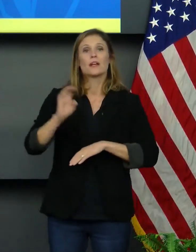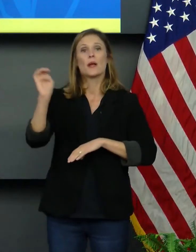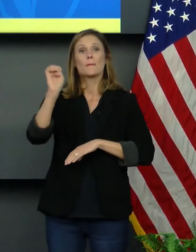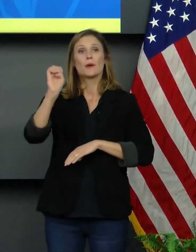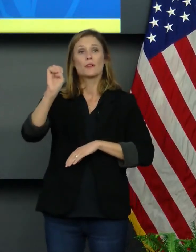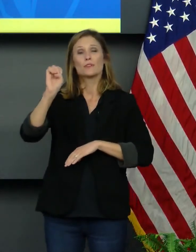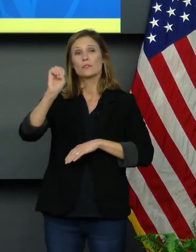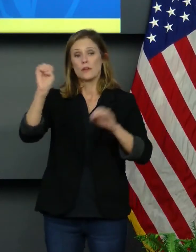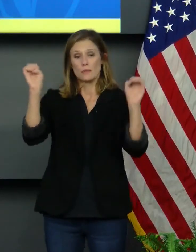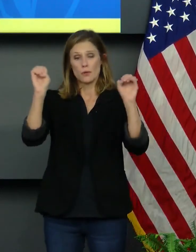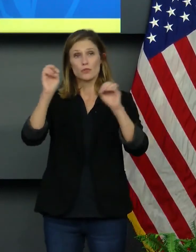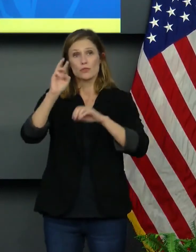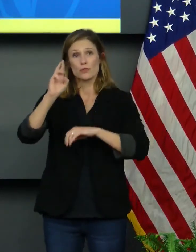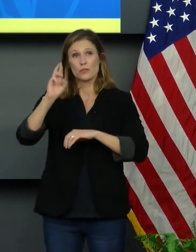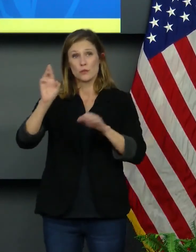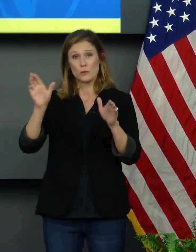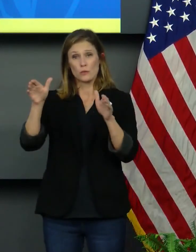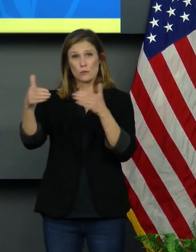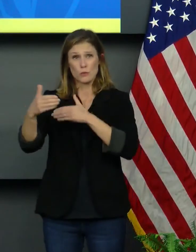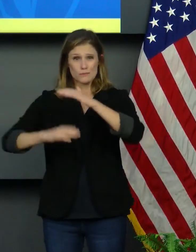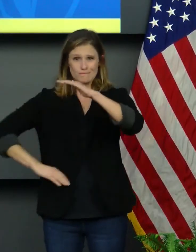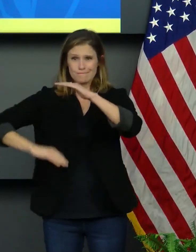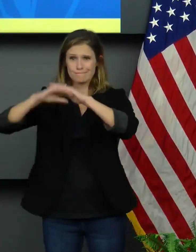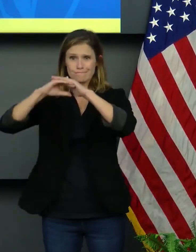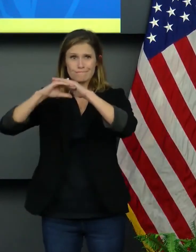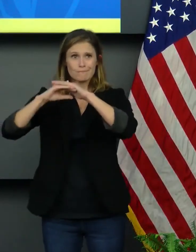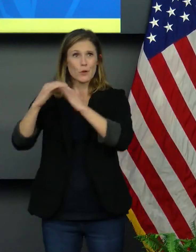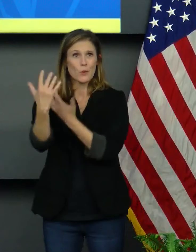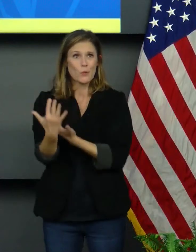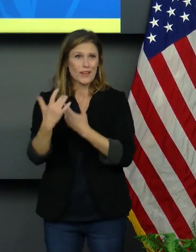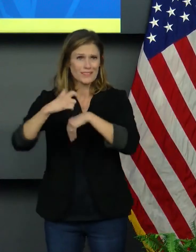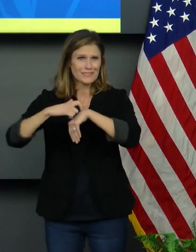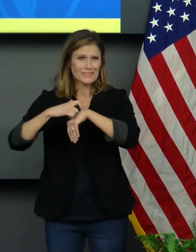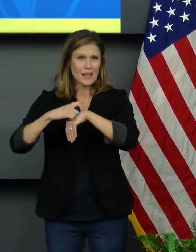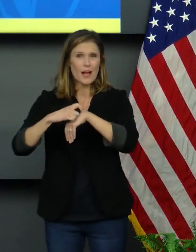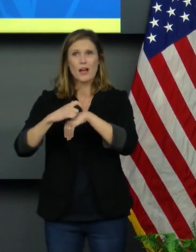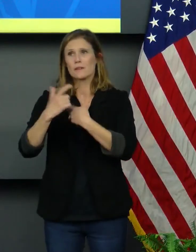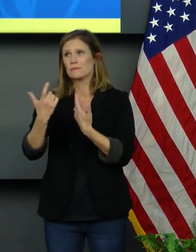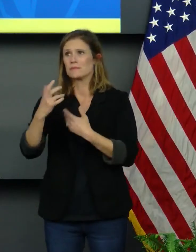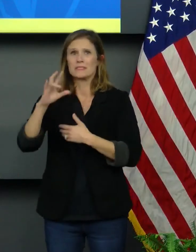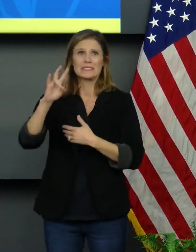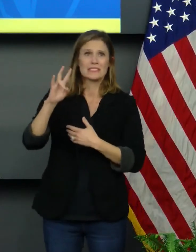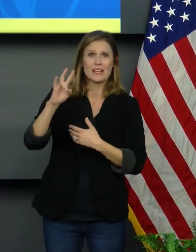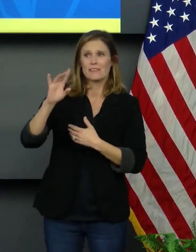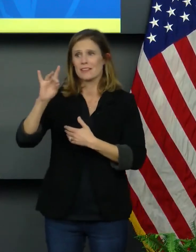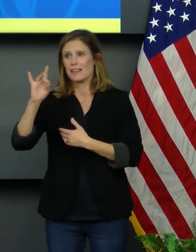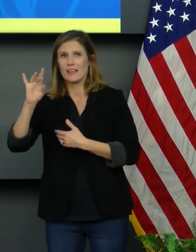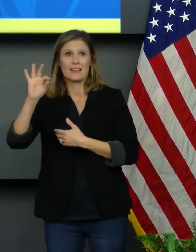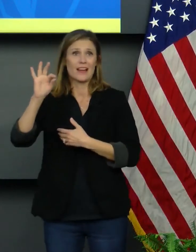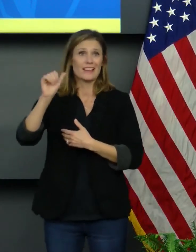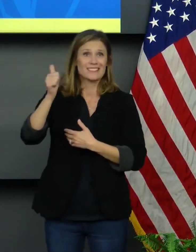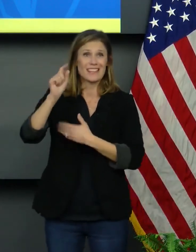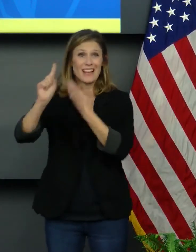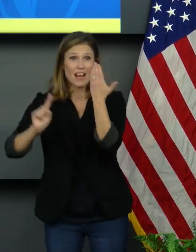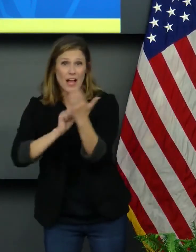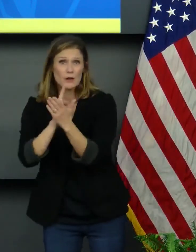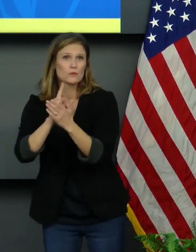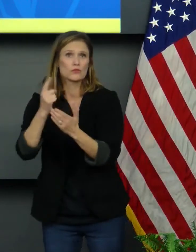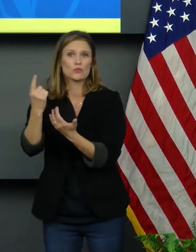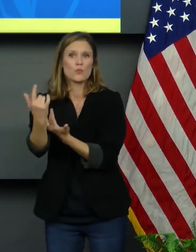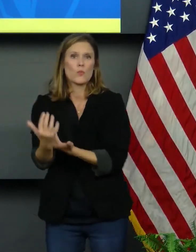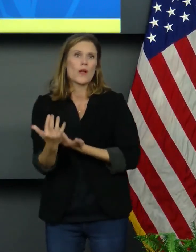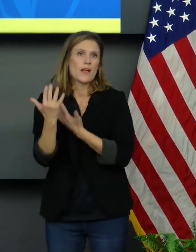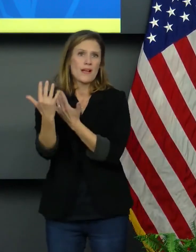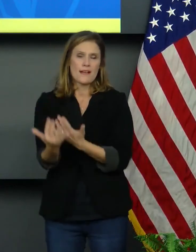capacity. Some of our wait times, it's not uncommon for our emergency rooms to have 7, 8, 9, 10 hours of waiting.